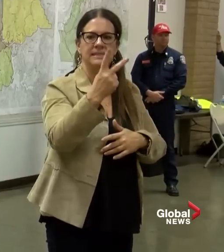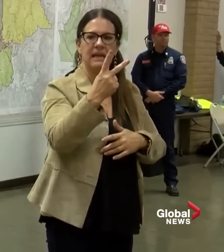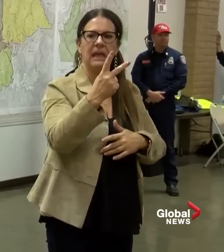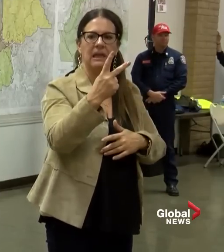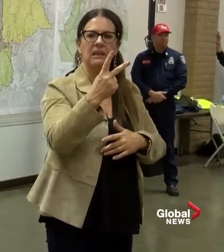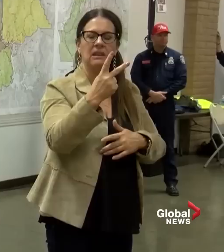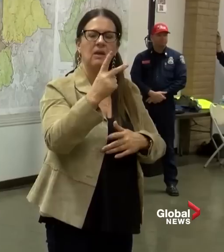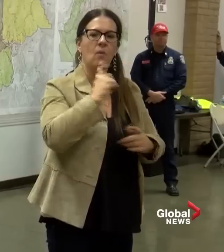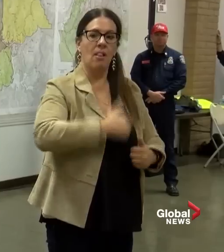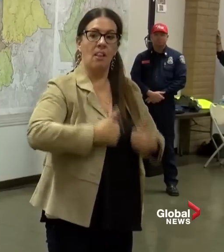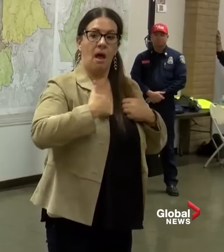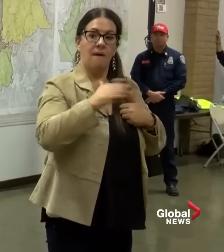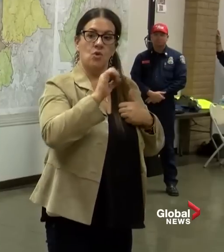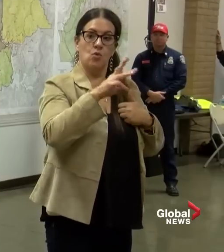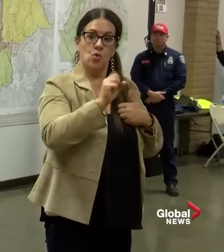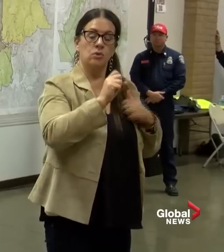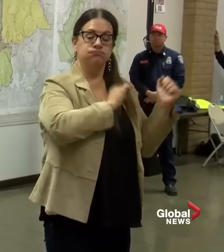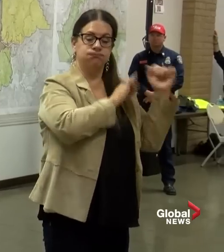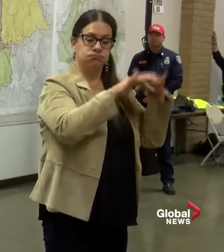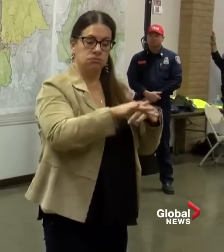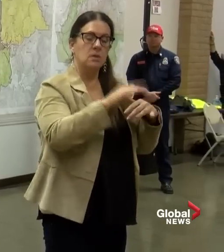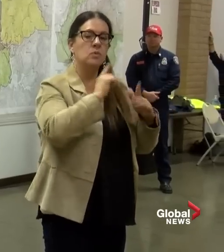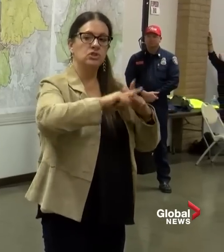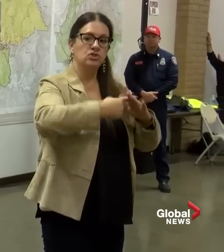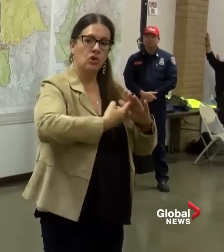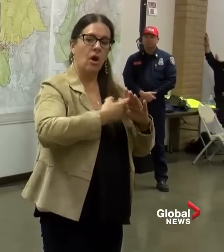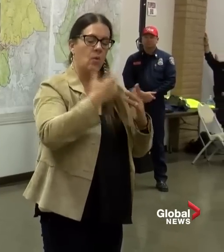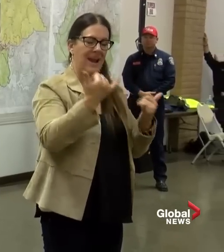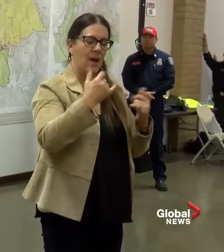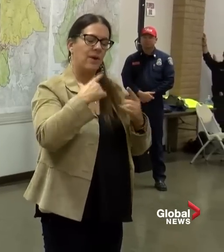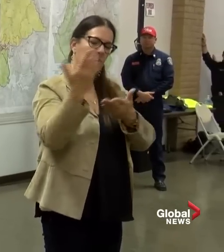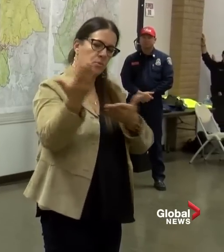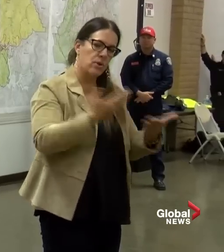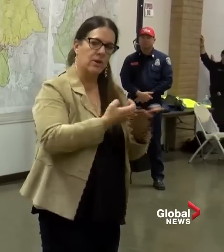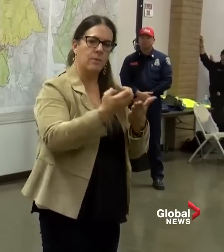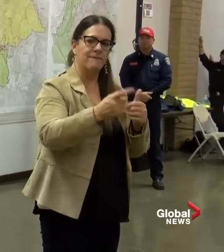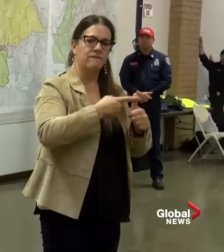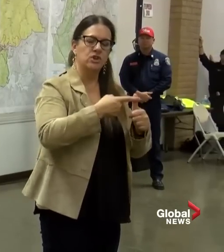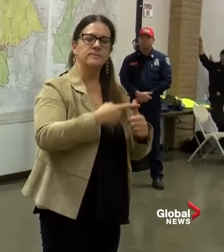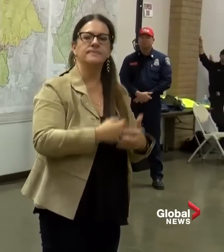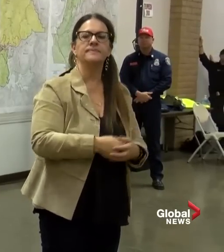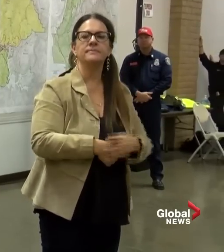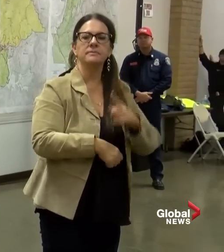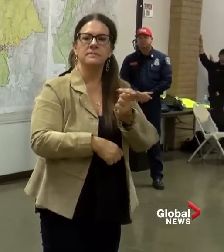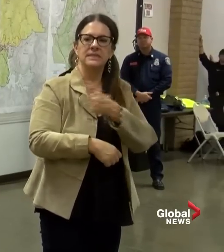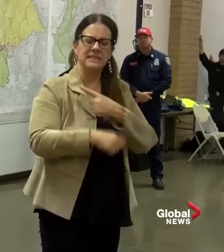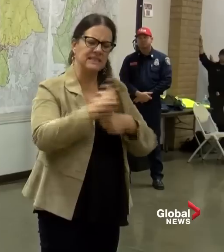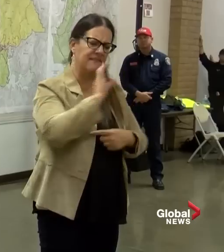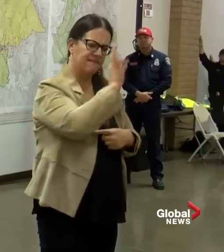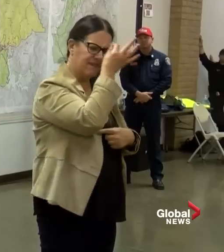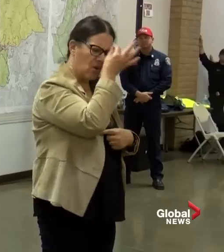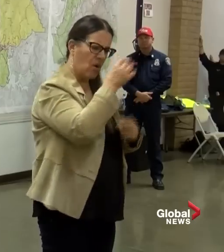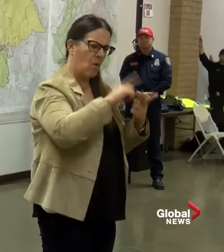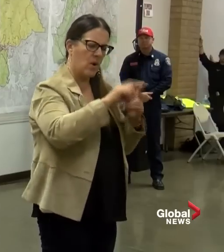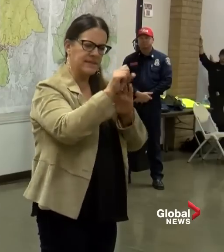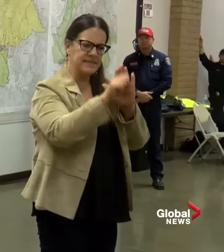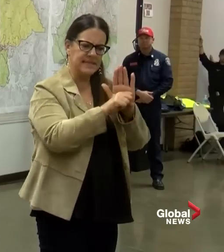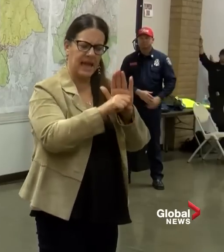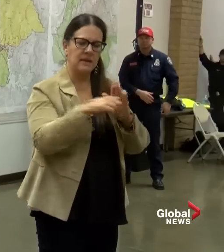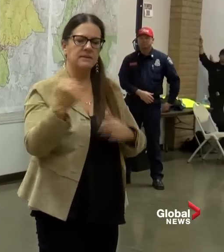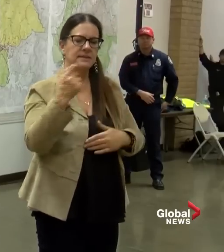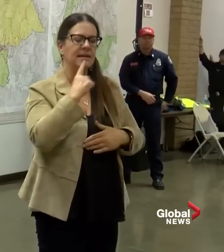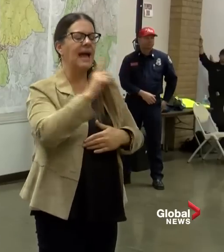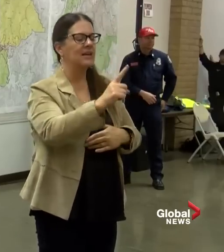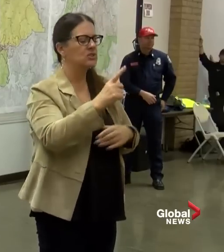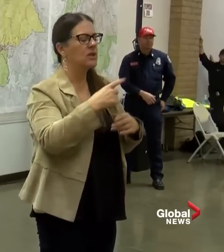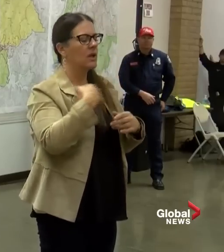we'll have crews mobilizing into the area, getting their equipment set up and so forth. And just to be clear, is it the federal EPA or the state EPA? It's actually going to